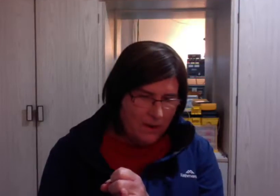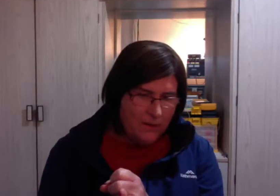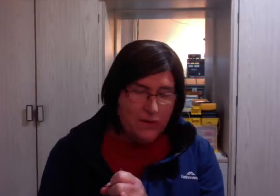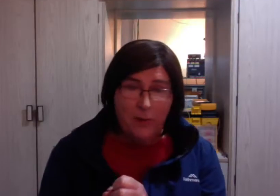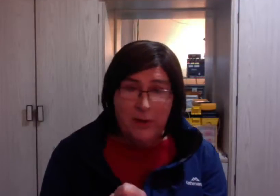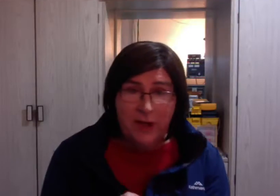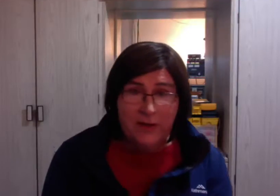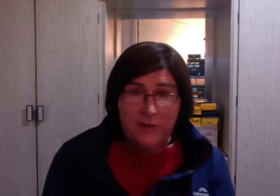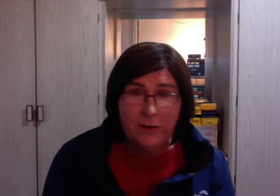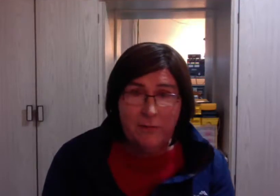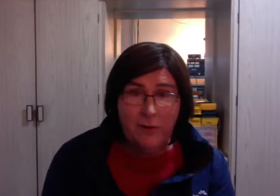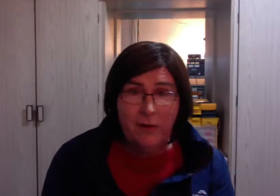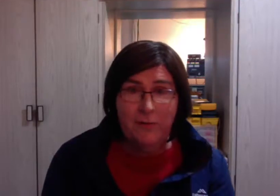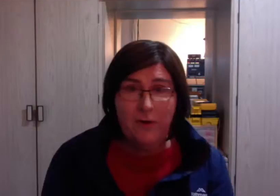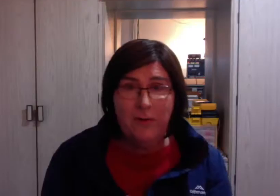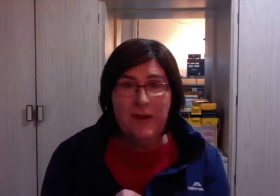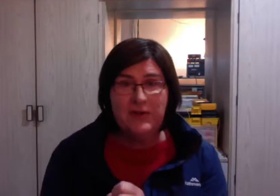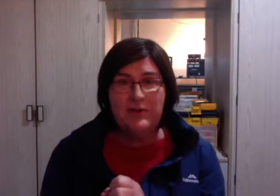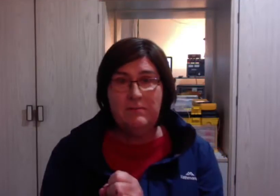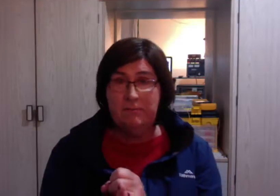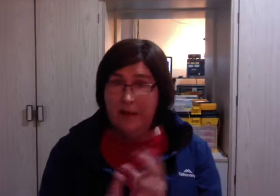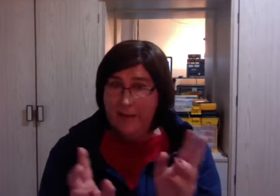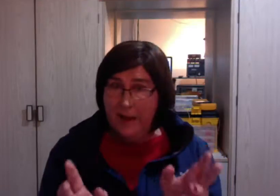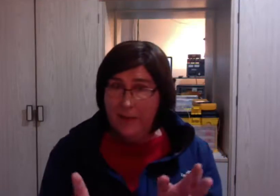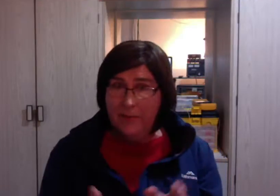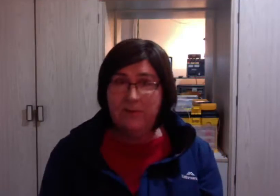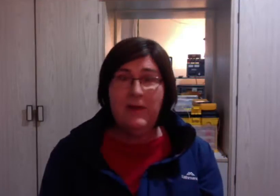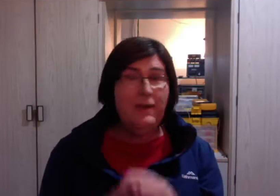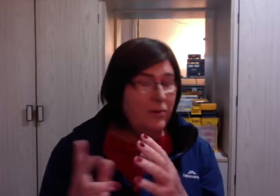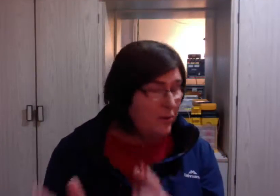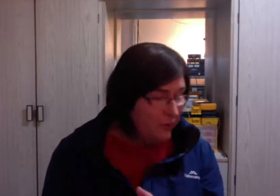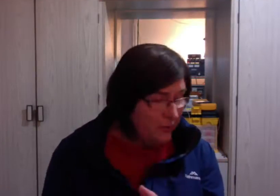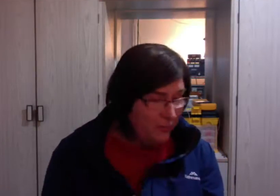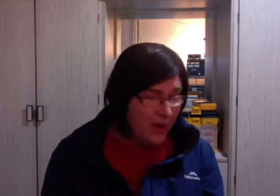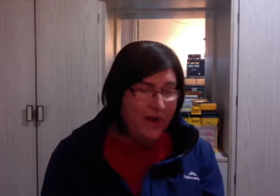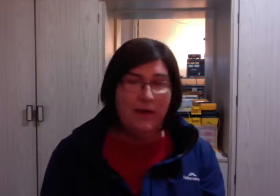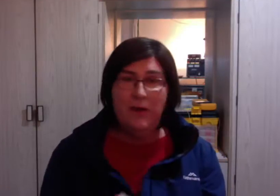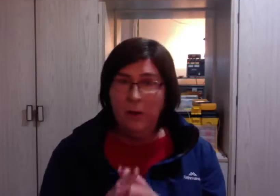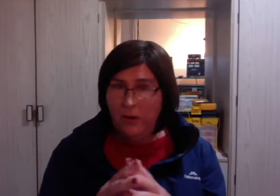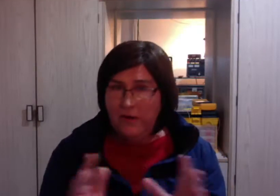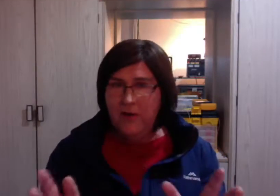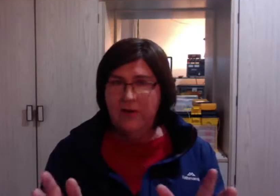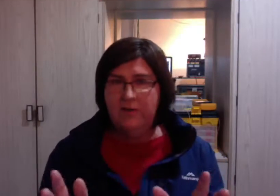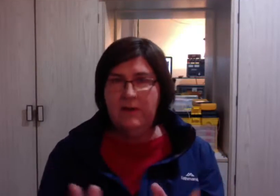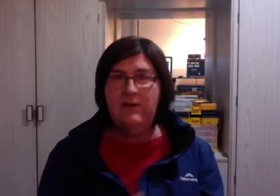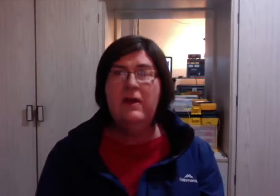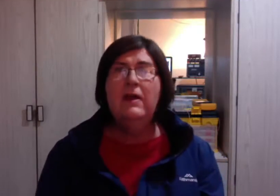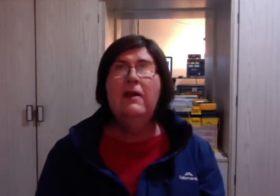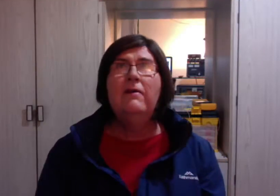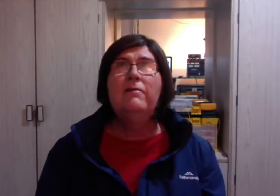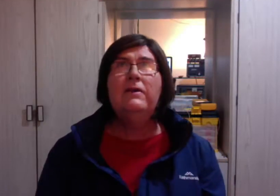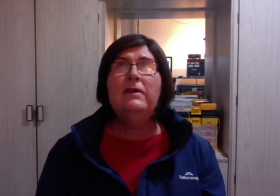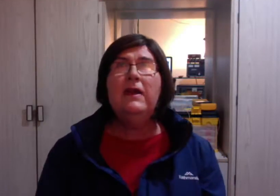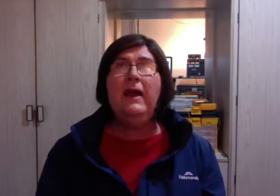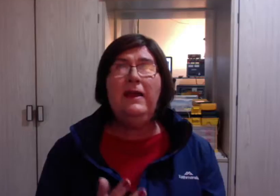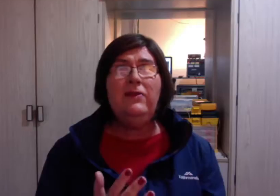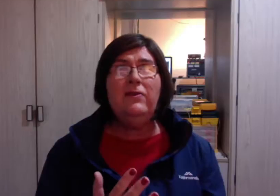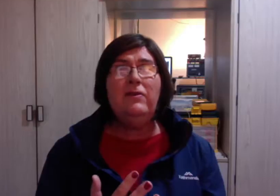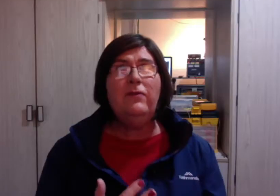the turbocharger is going to fall off the top of the engine. Had that happened, had the oil cooler break, all these kinds of things. The 80 series with